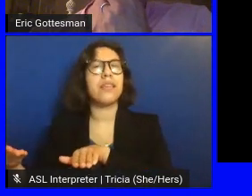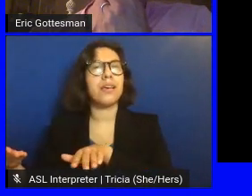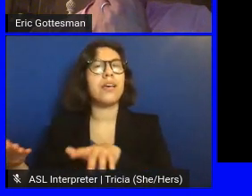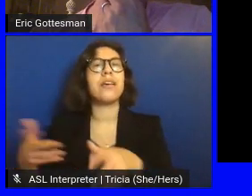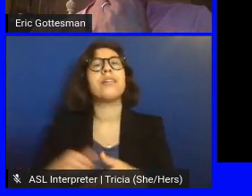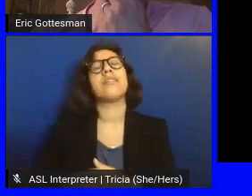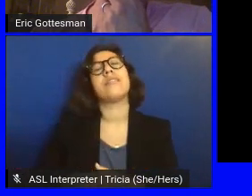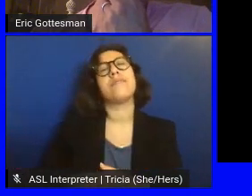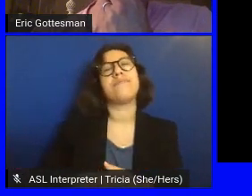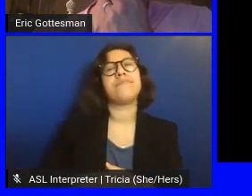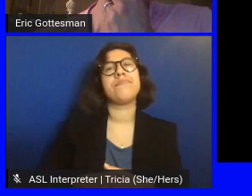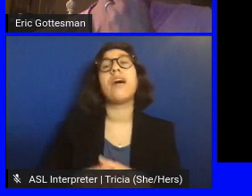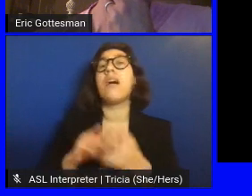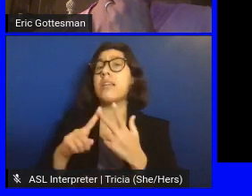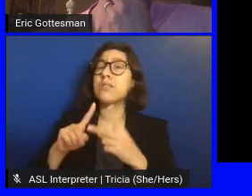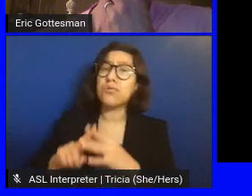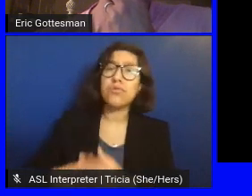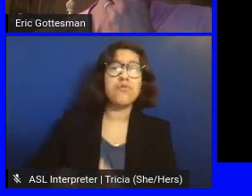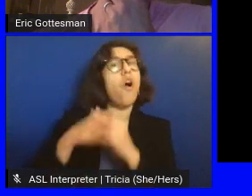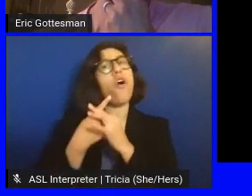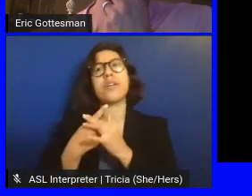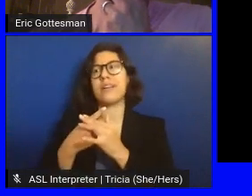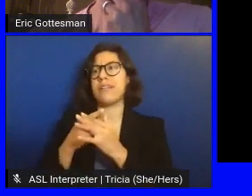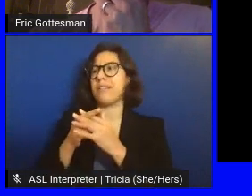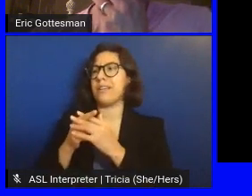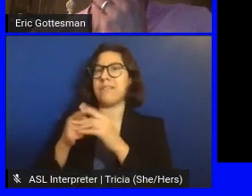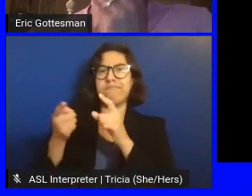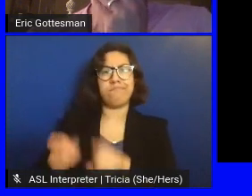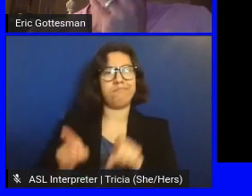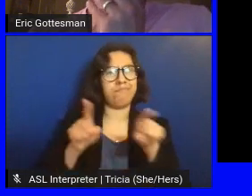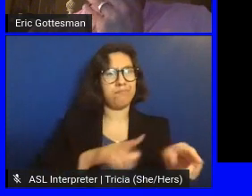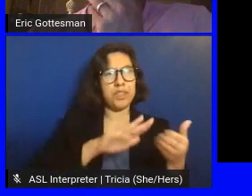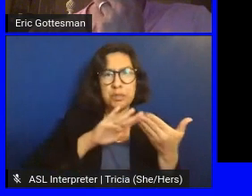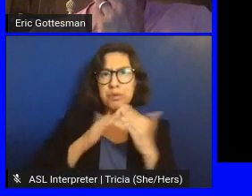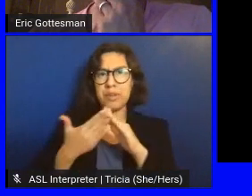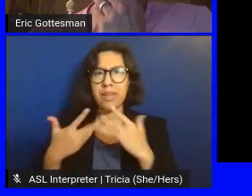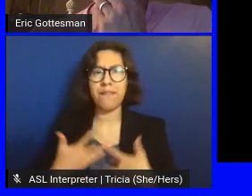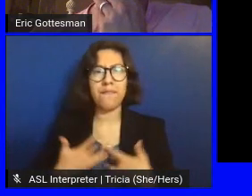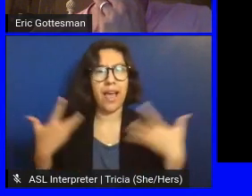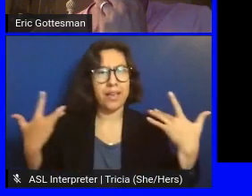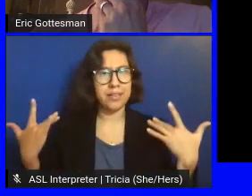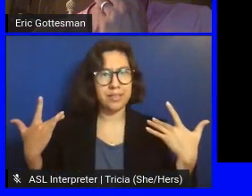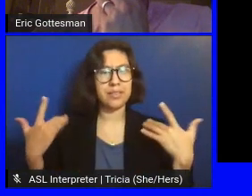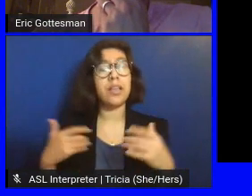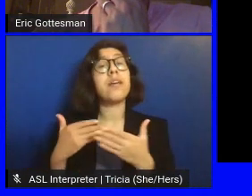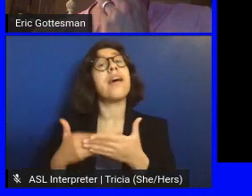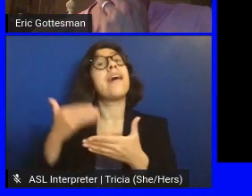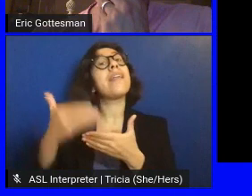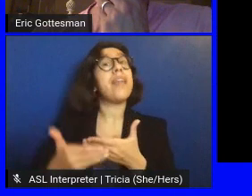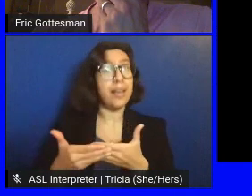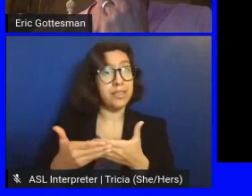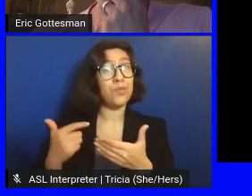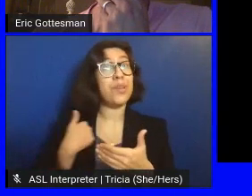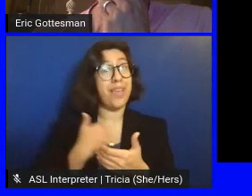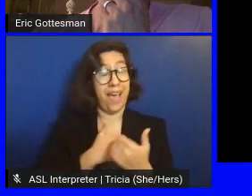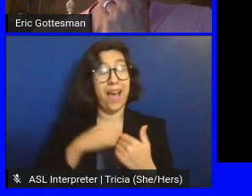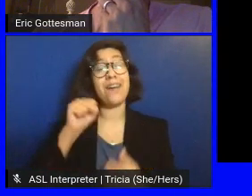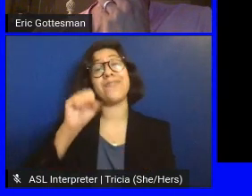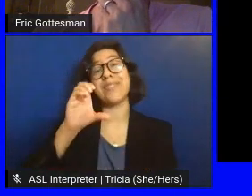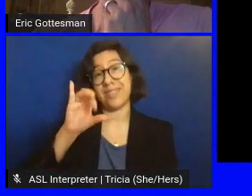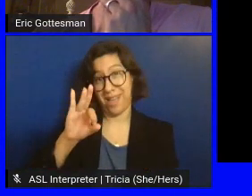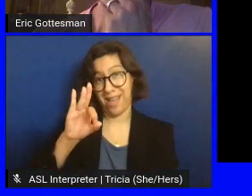and then you know, initiating these on the ground events. But that also brings me to, we do have a sci-fi